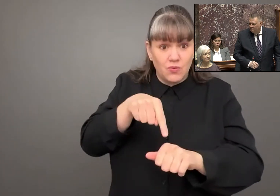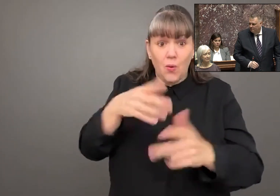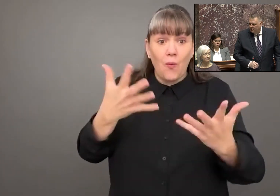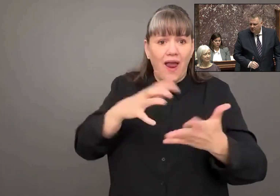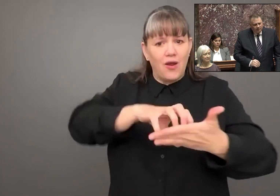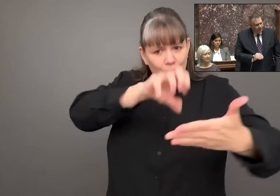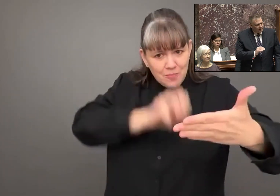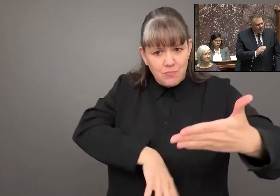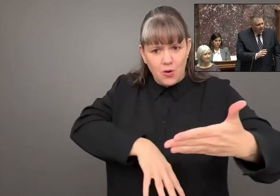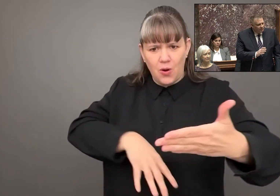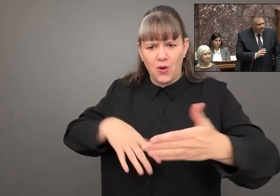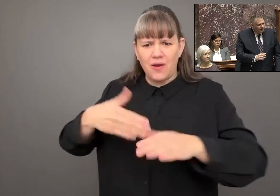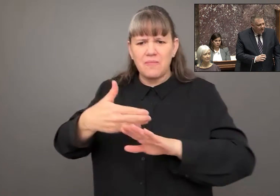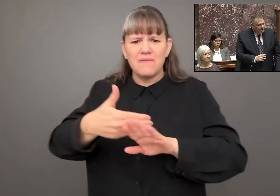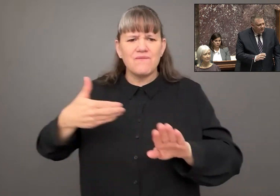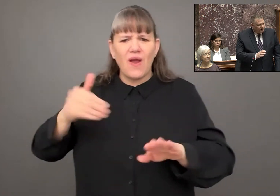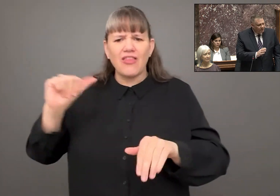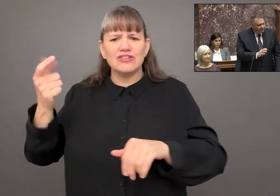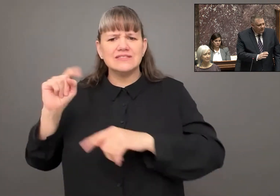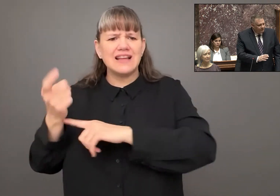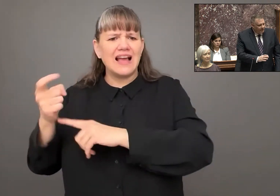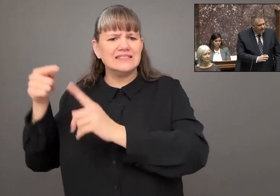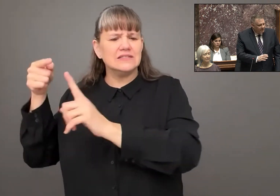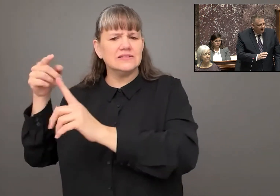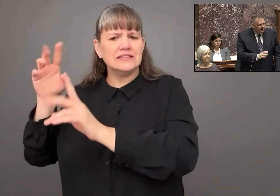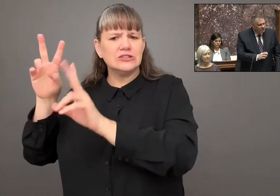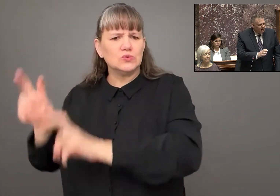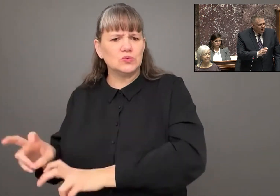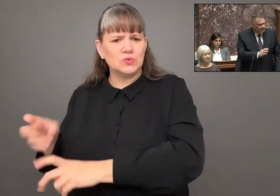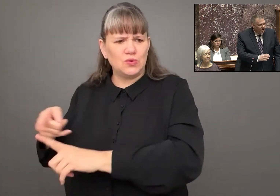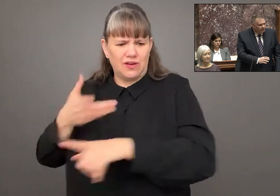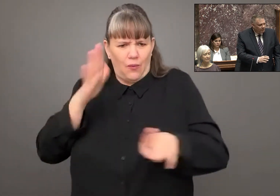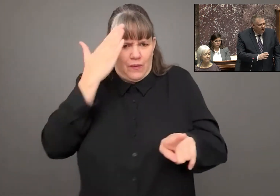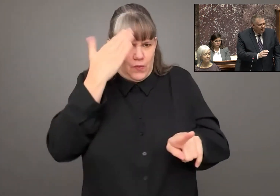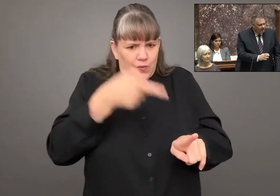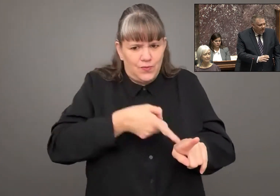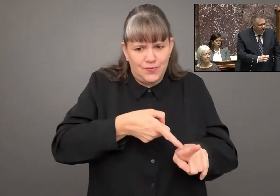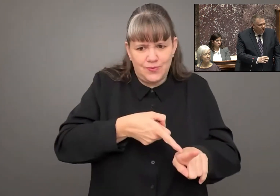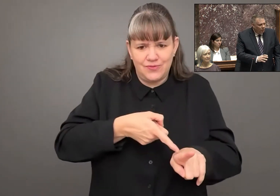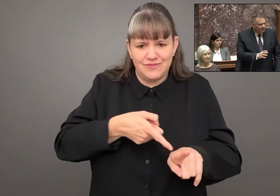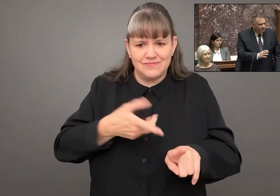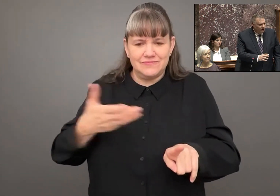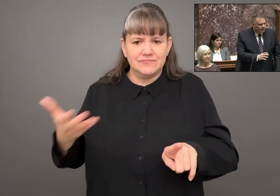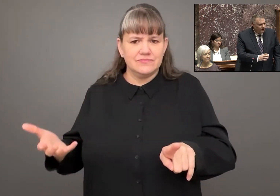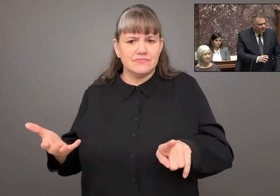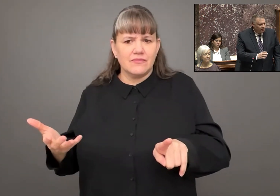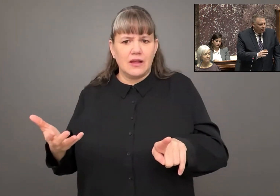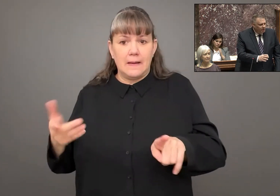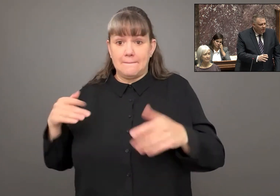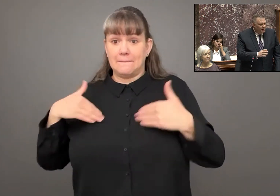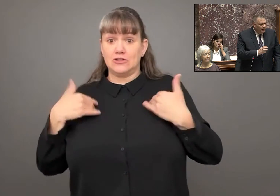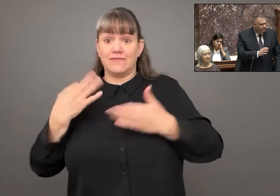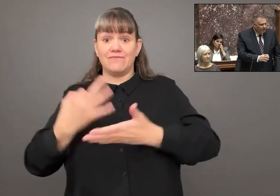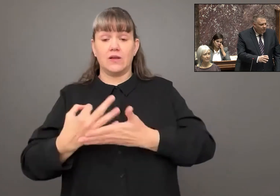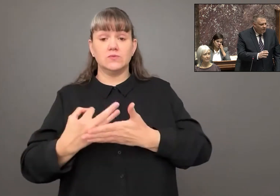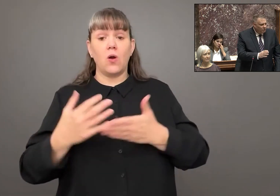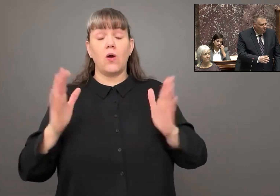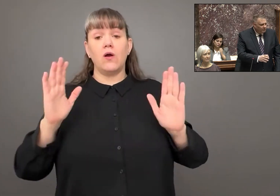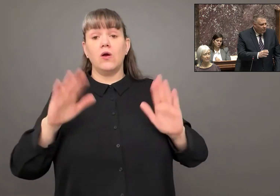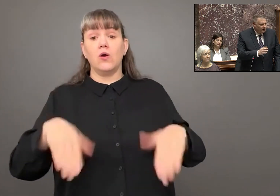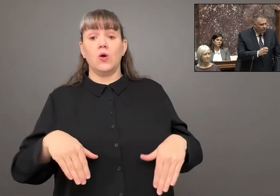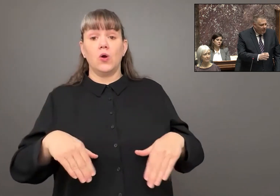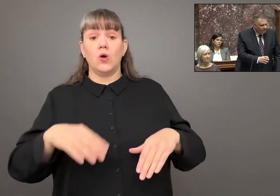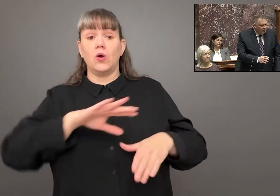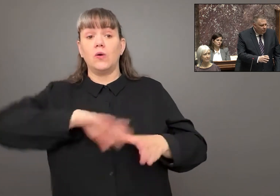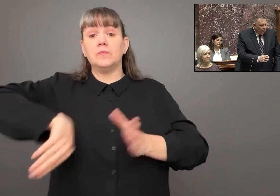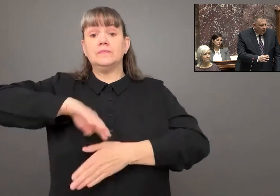this year's budget. So for the Minister of Finance to try to deflect and say she cannot accurately say what is going to happen to $3 billion